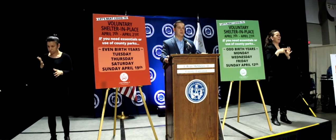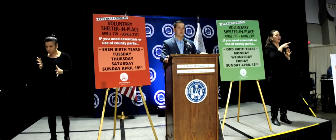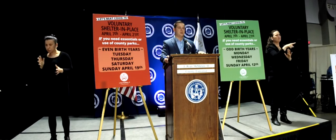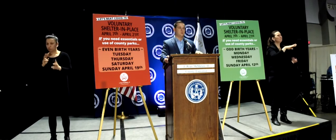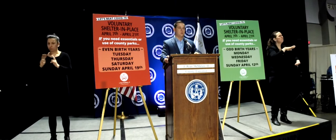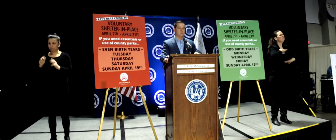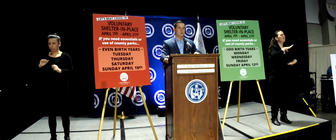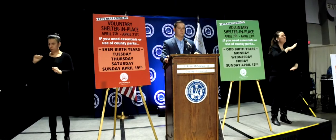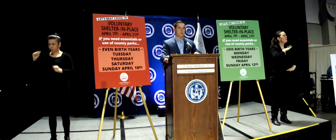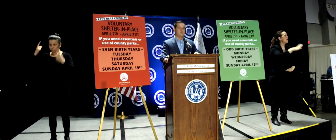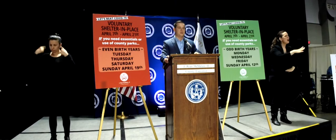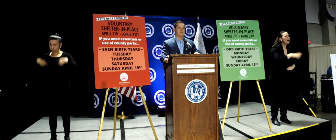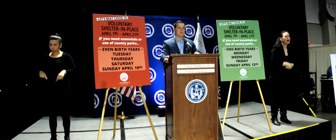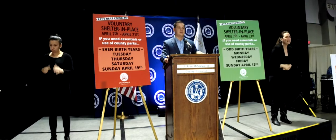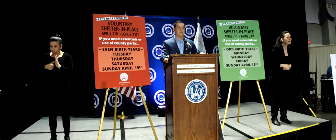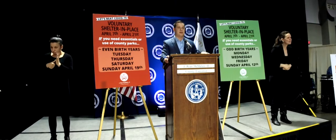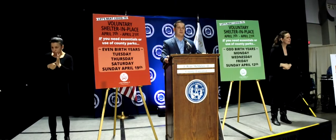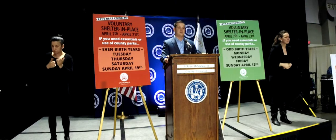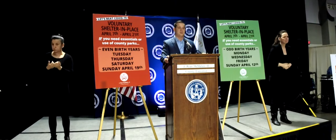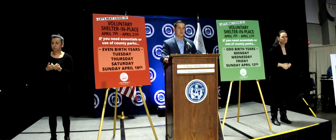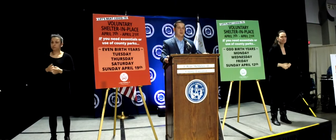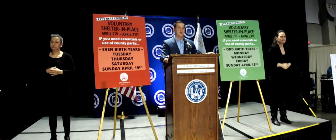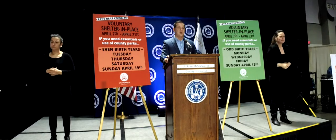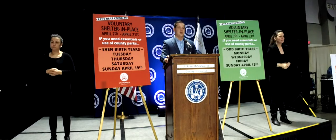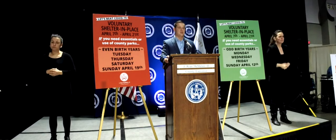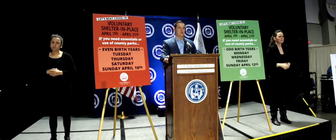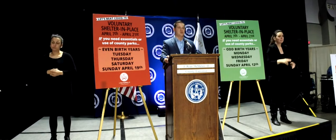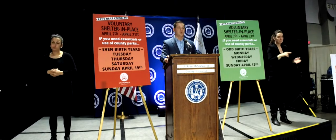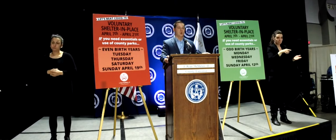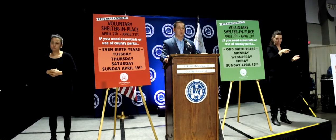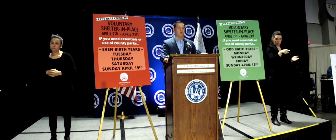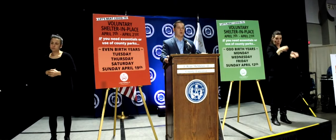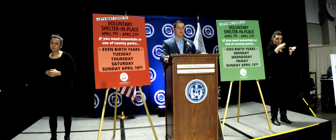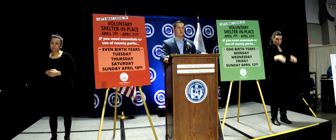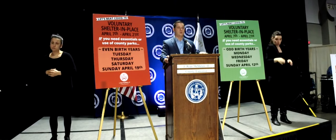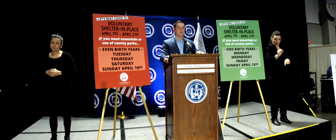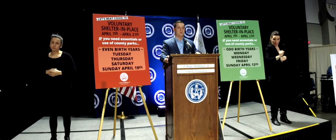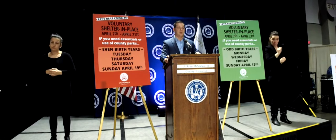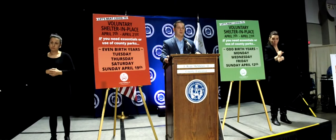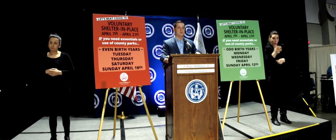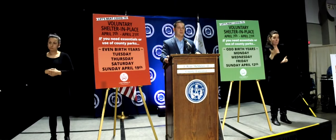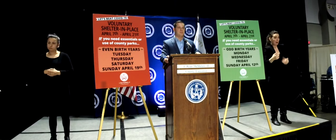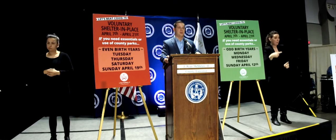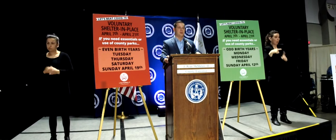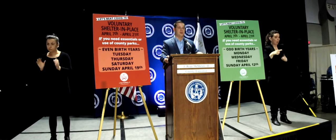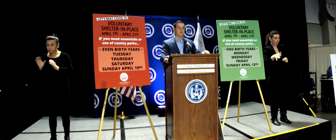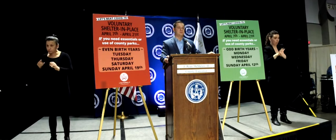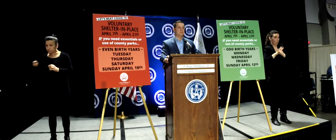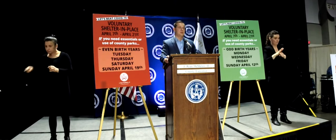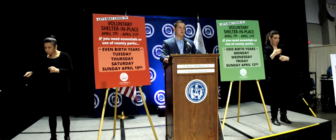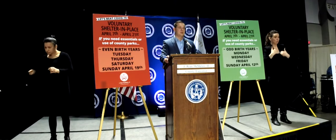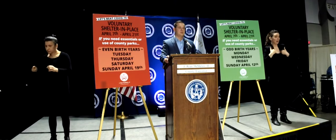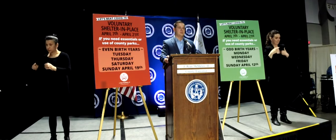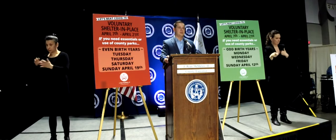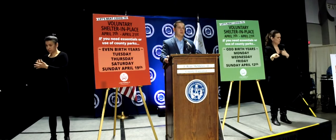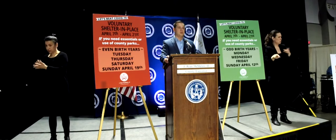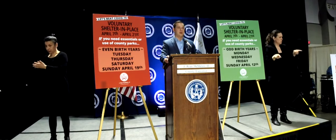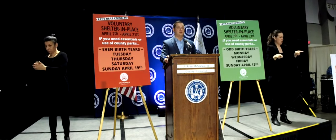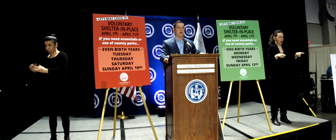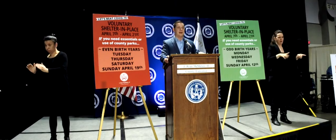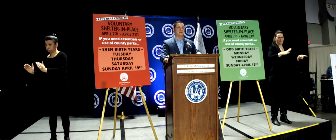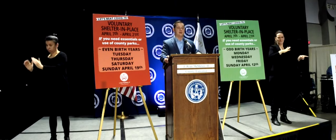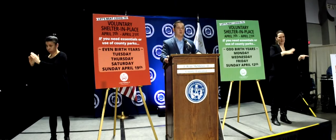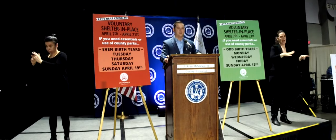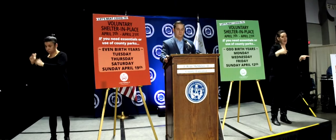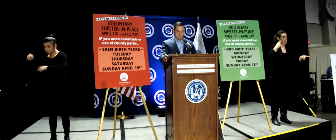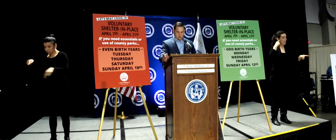was somebody at the workplace that tested positive. Just because you work with somebody in the same building doesn't mean you had a